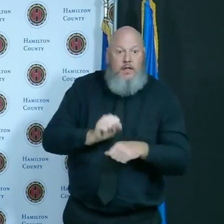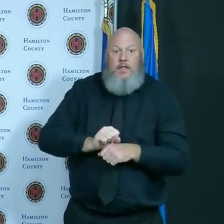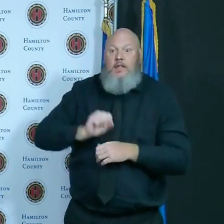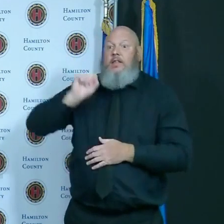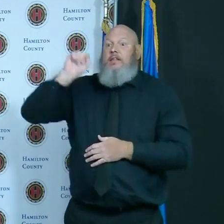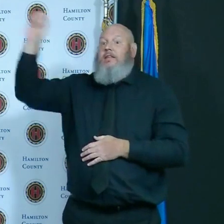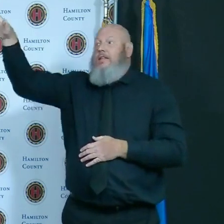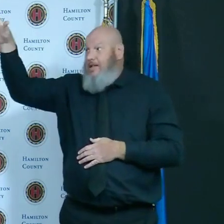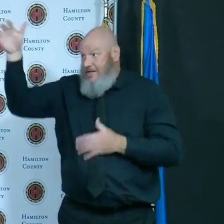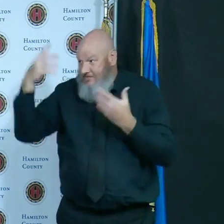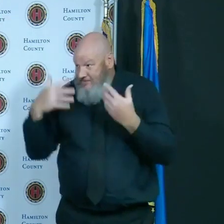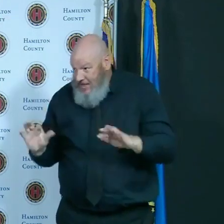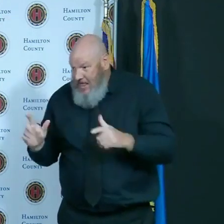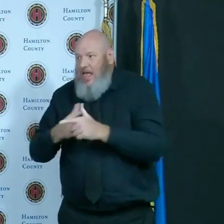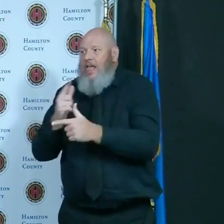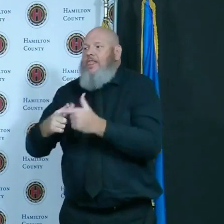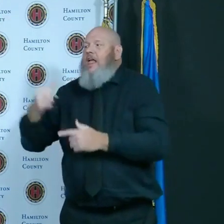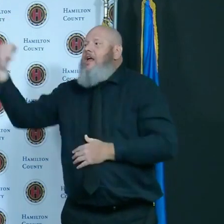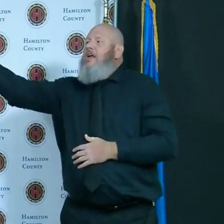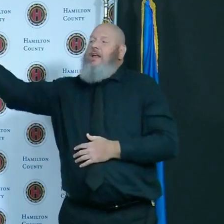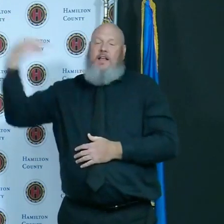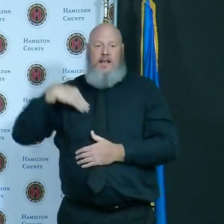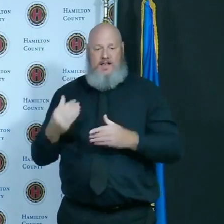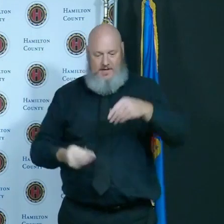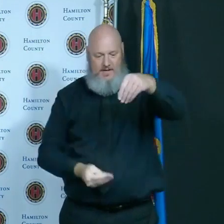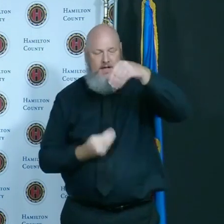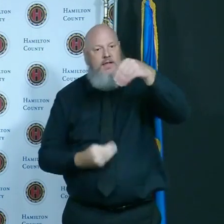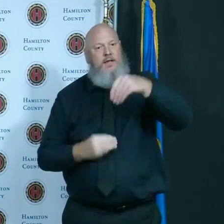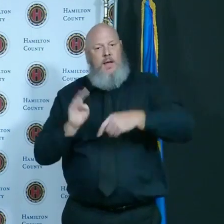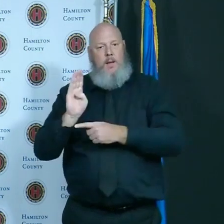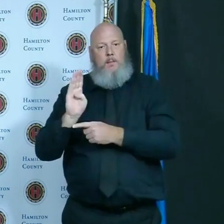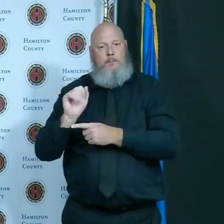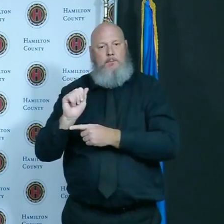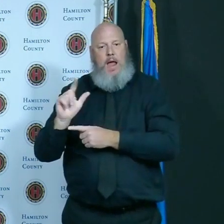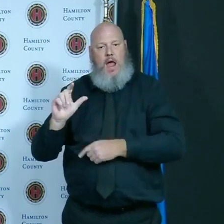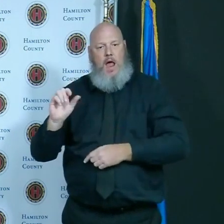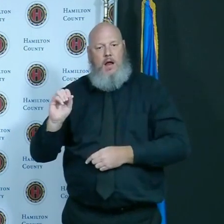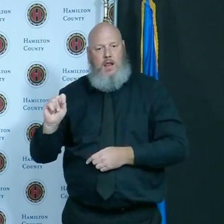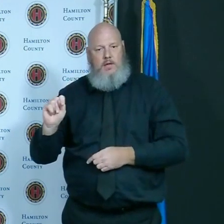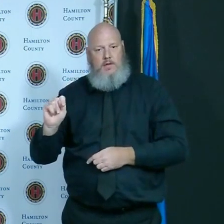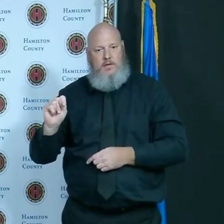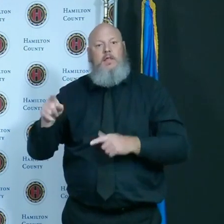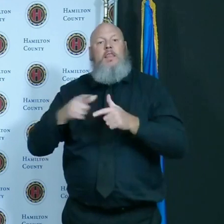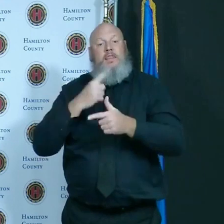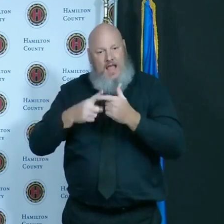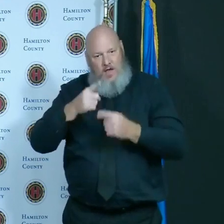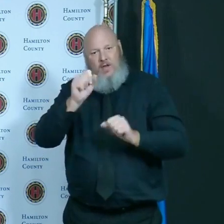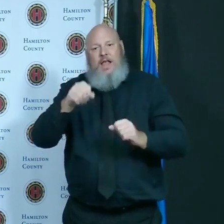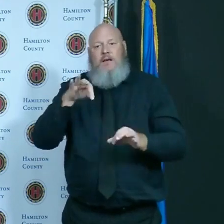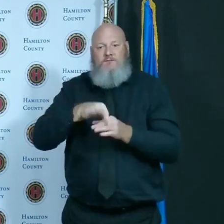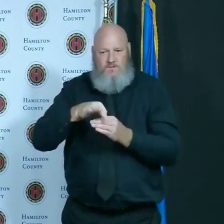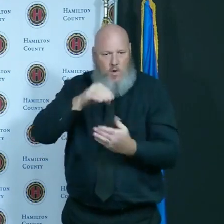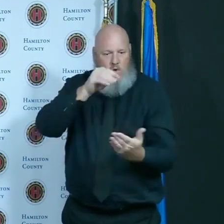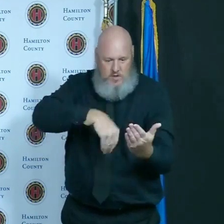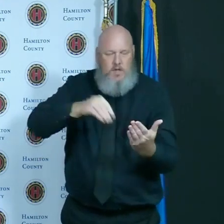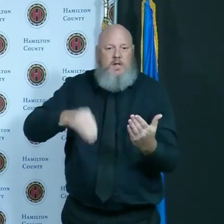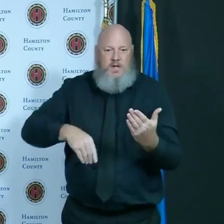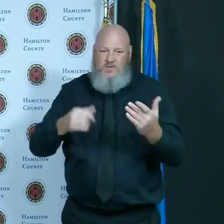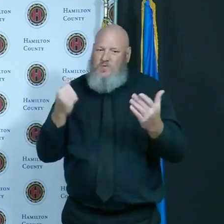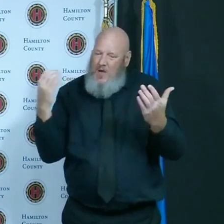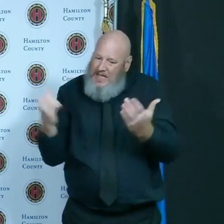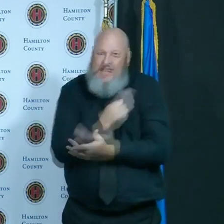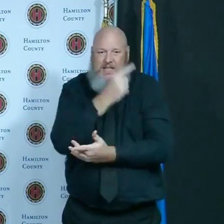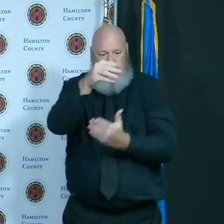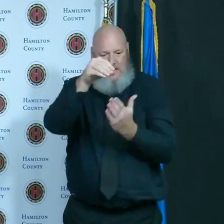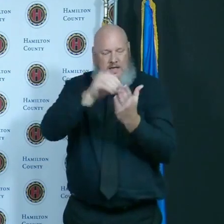Elections to get your ballot. 2-step process. That takes some time. And so please, make